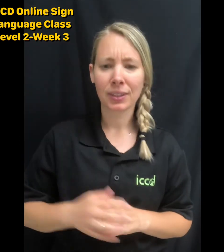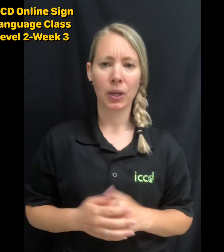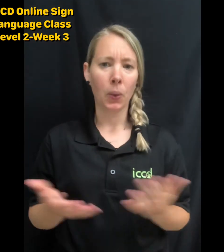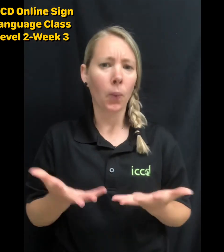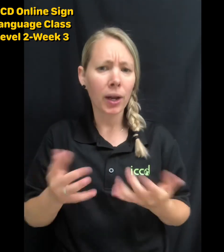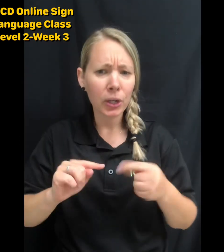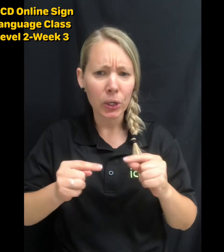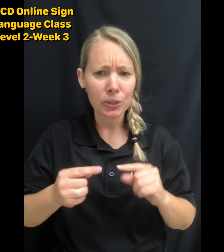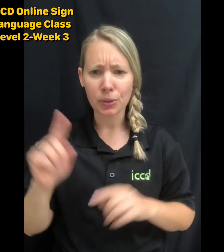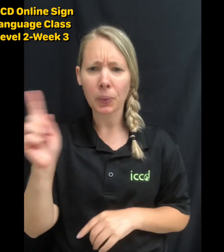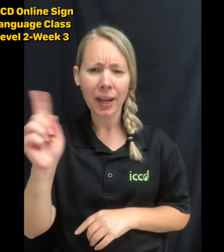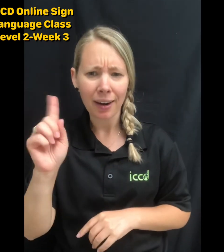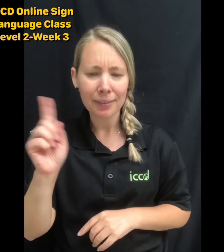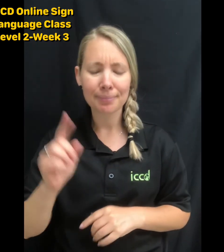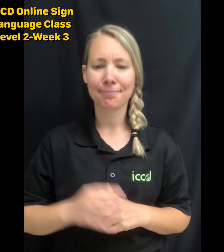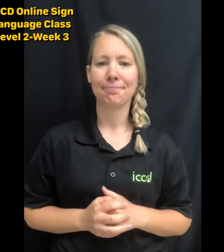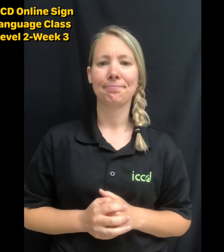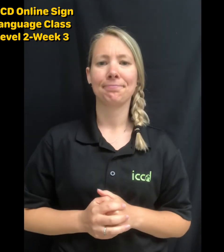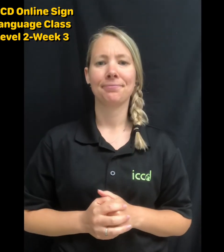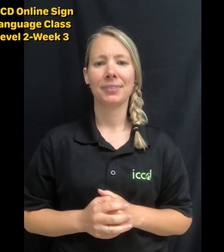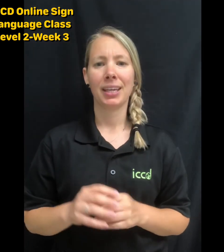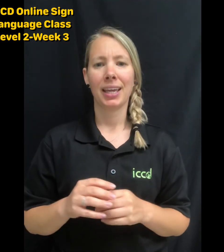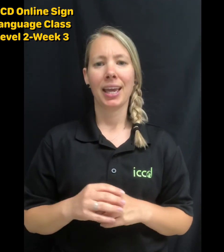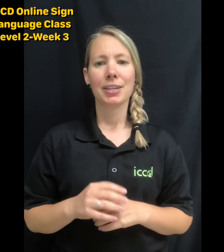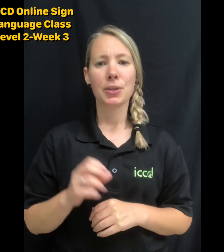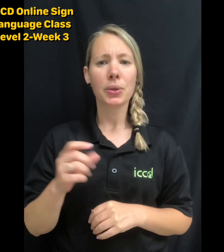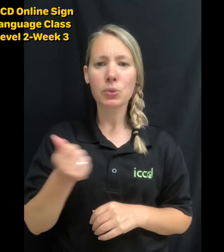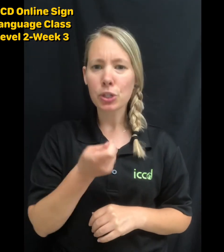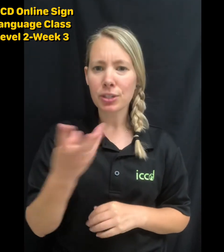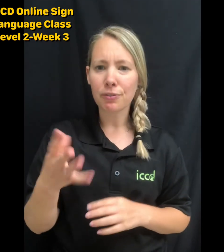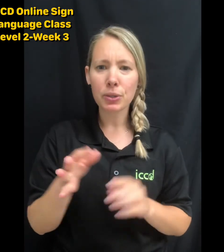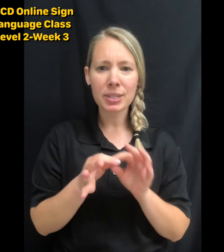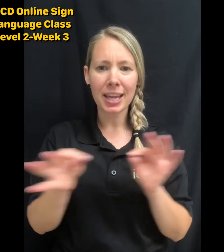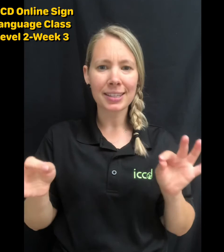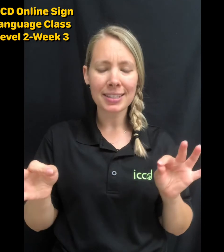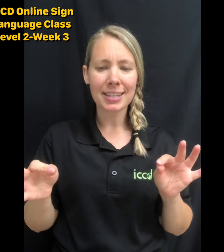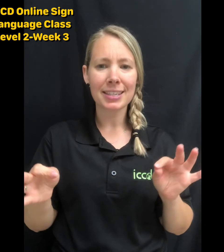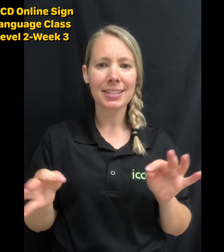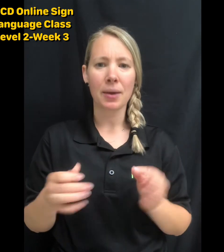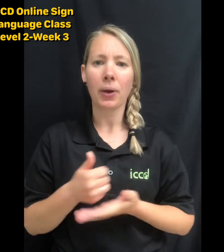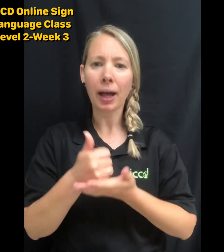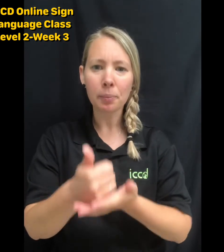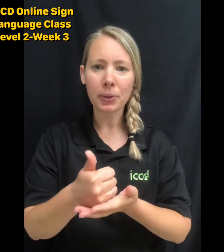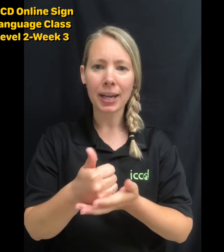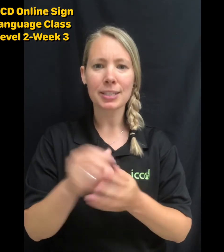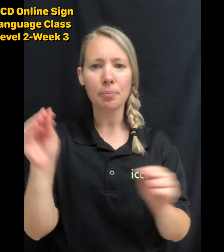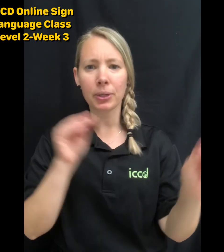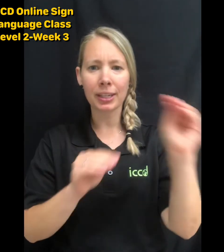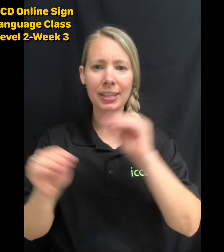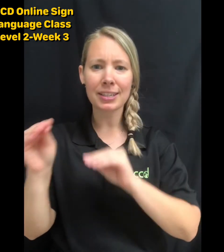What hurts or where? So those are just a few sentences that will help you guys in putting these